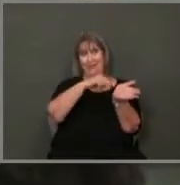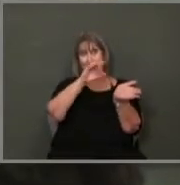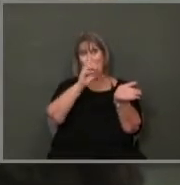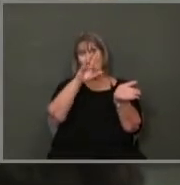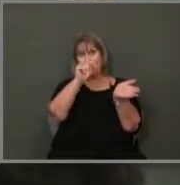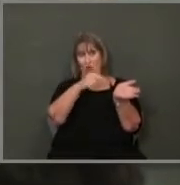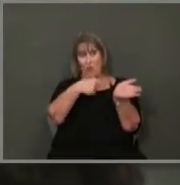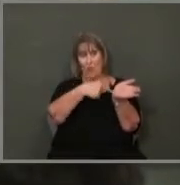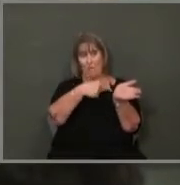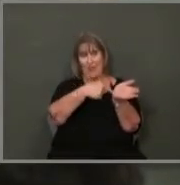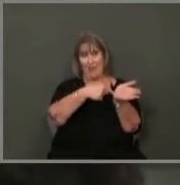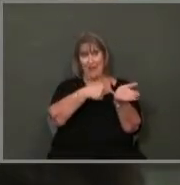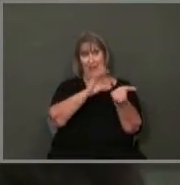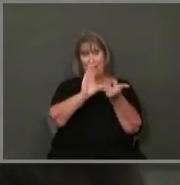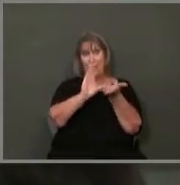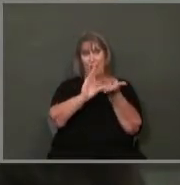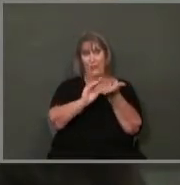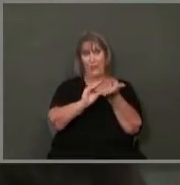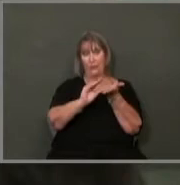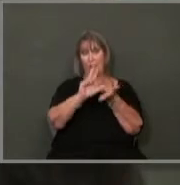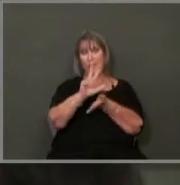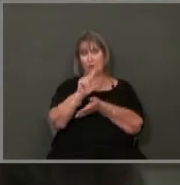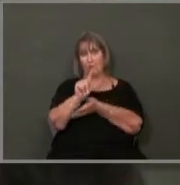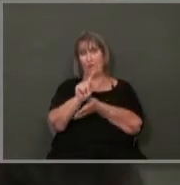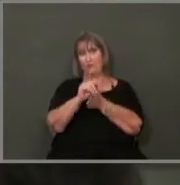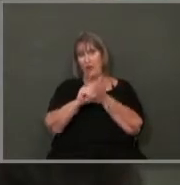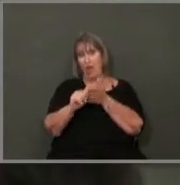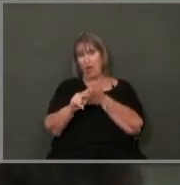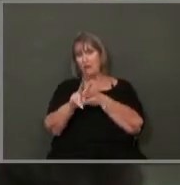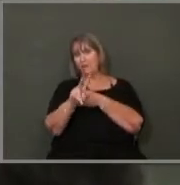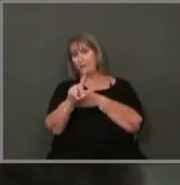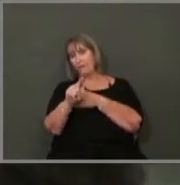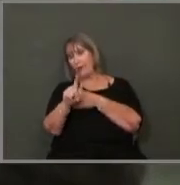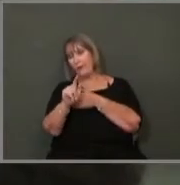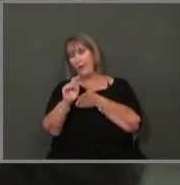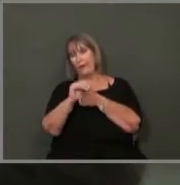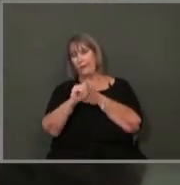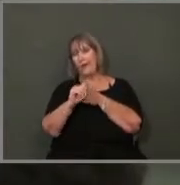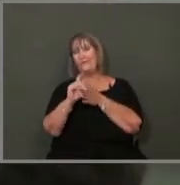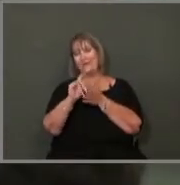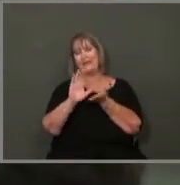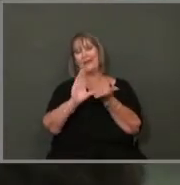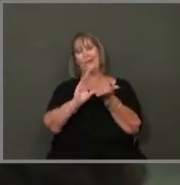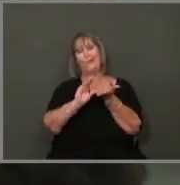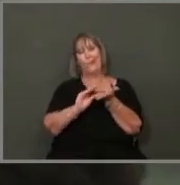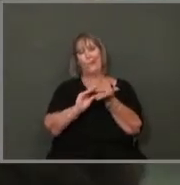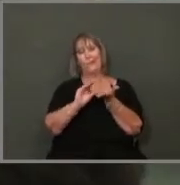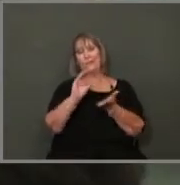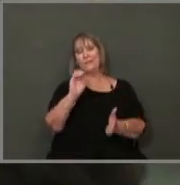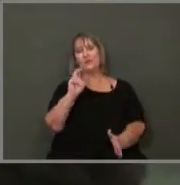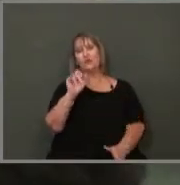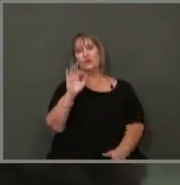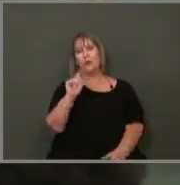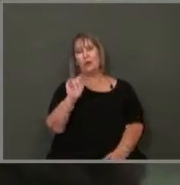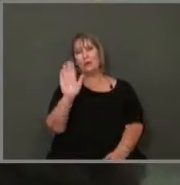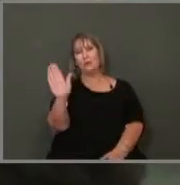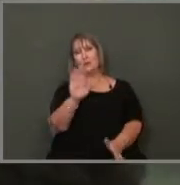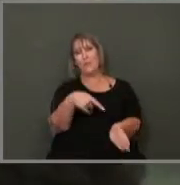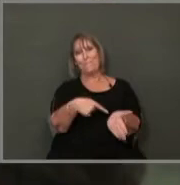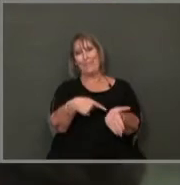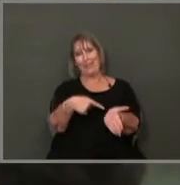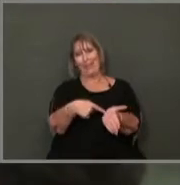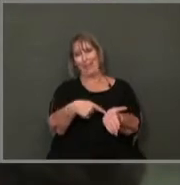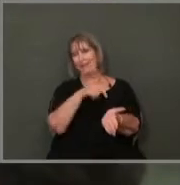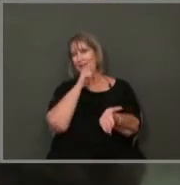have. If I'm wrong, tell me I'm You're wrong. right. It would be, but as proposed, a credit on the October bill. Right. So I think that's important